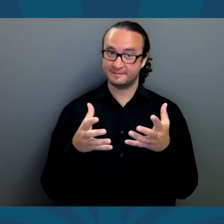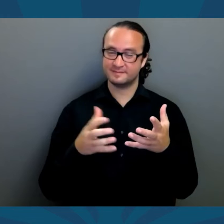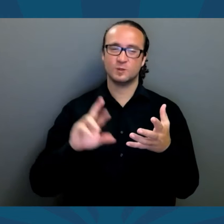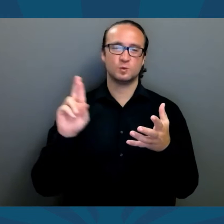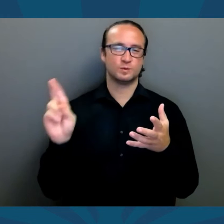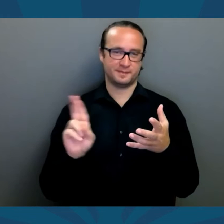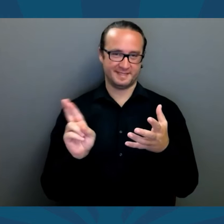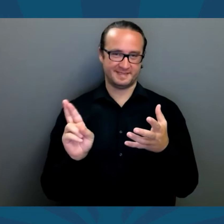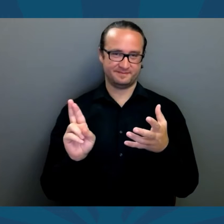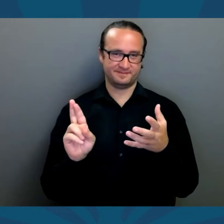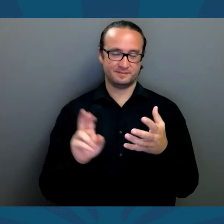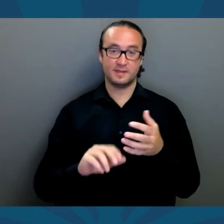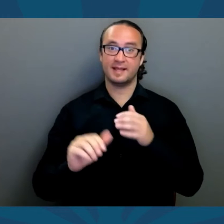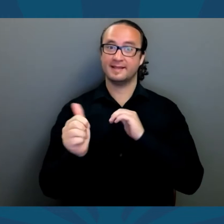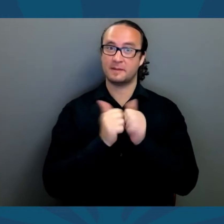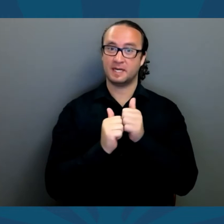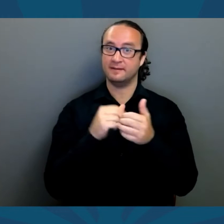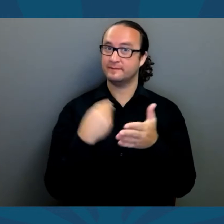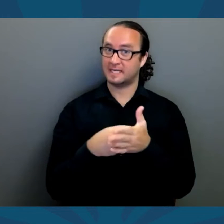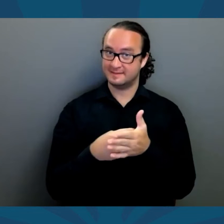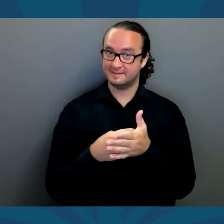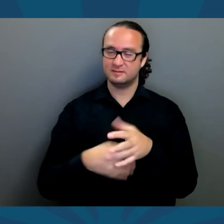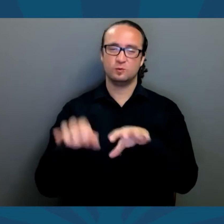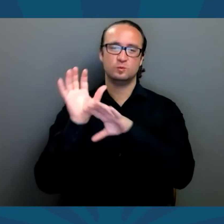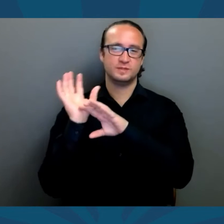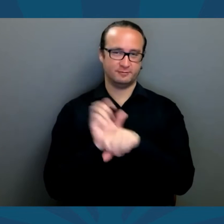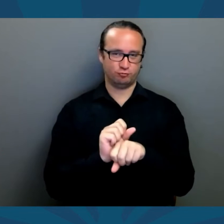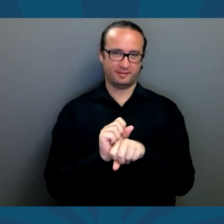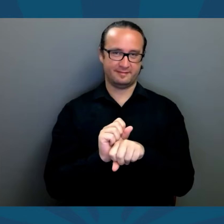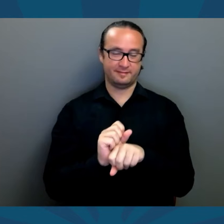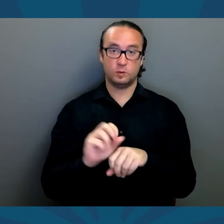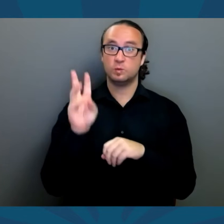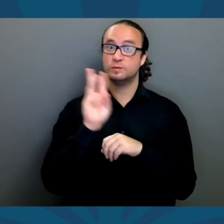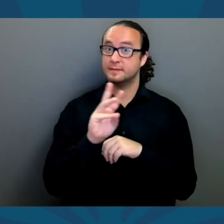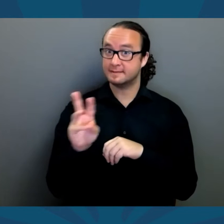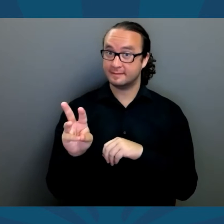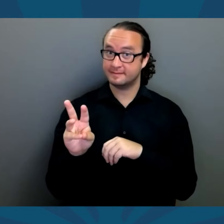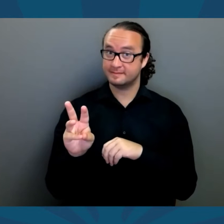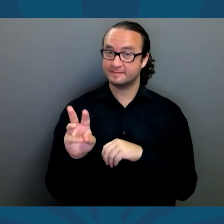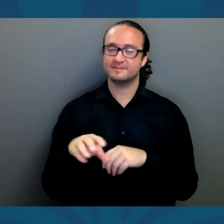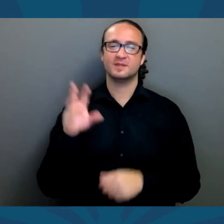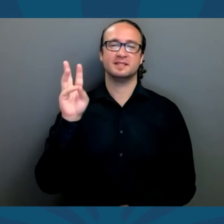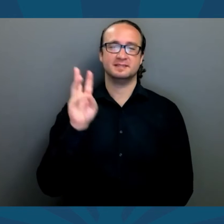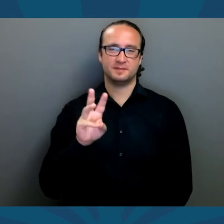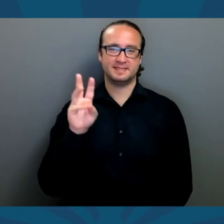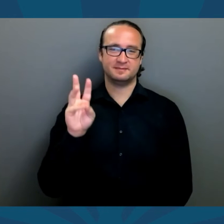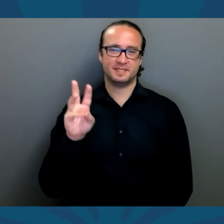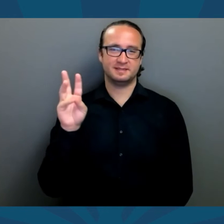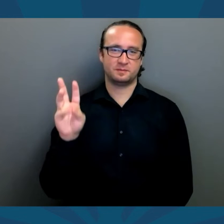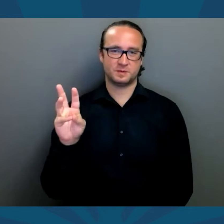Party Republican. Campaign funding, traditional. Website,